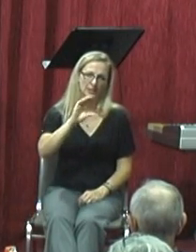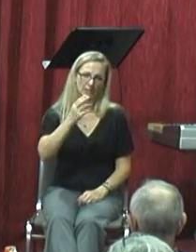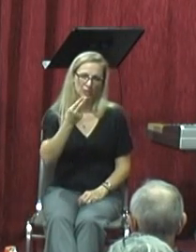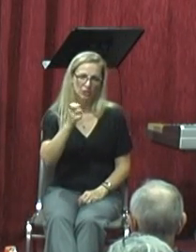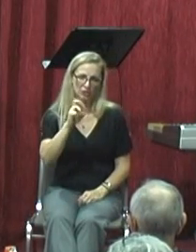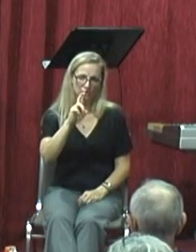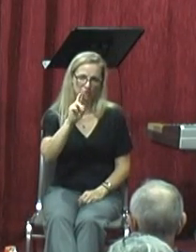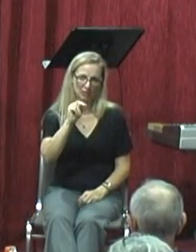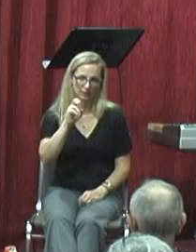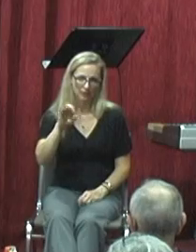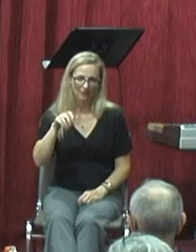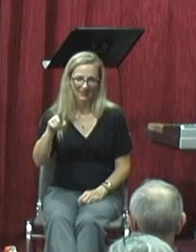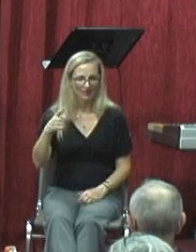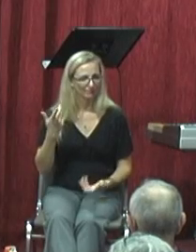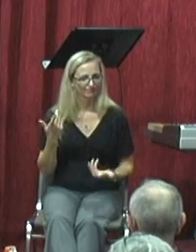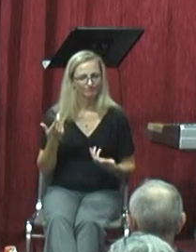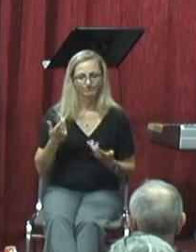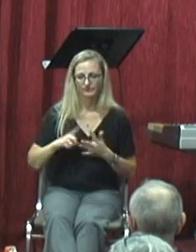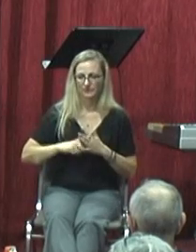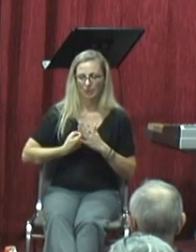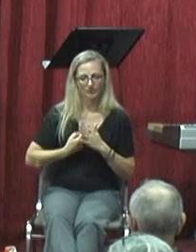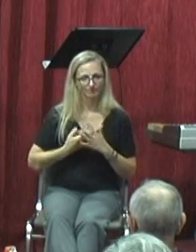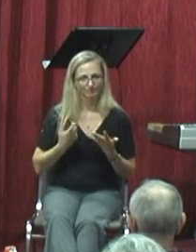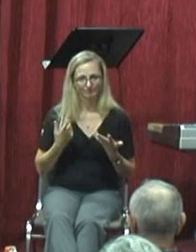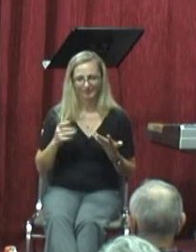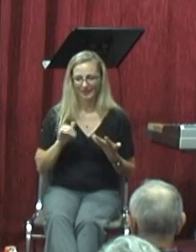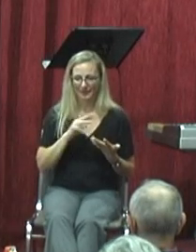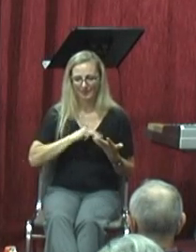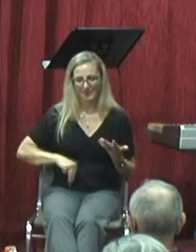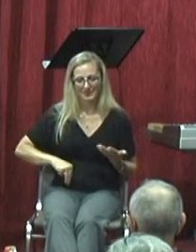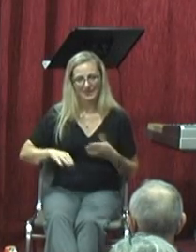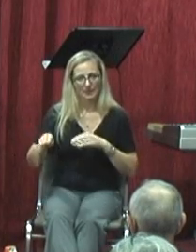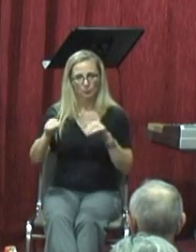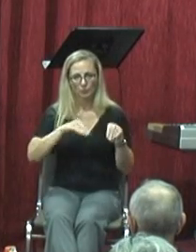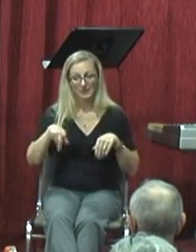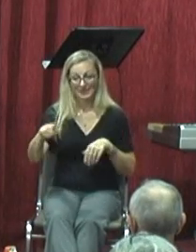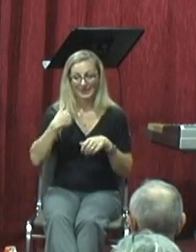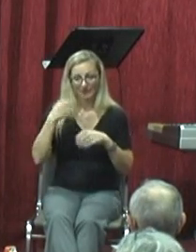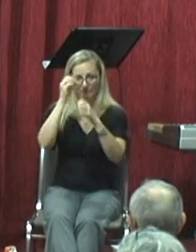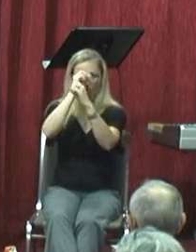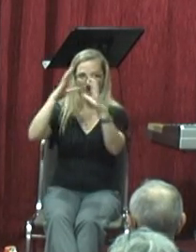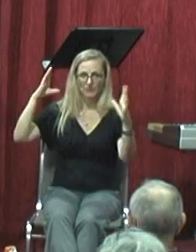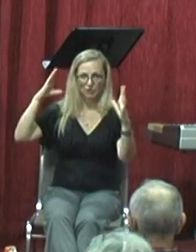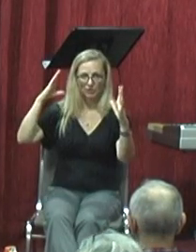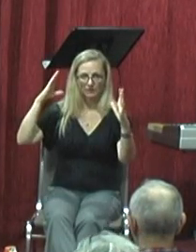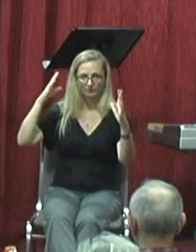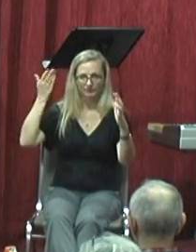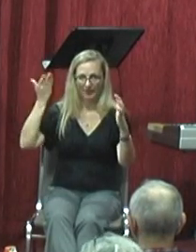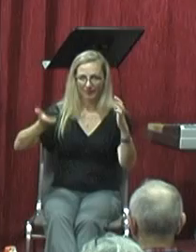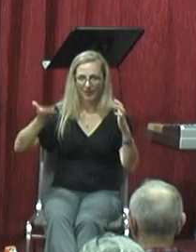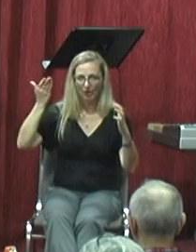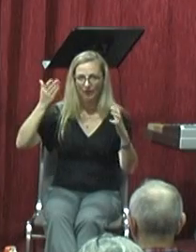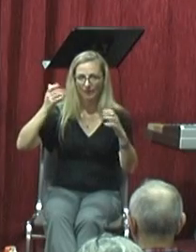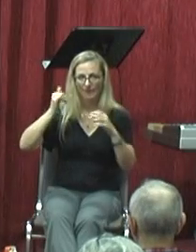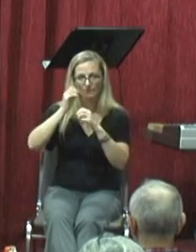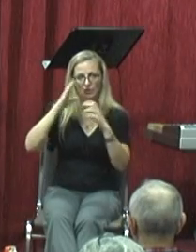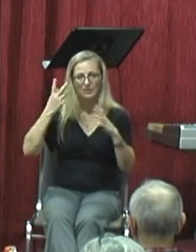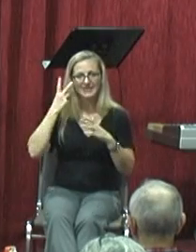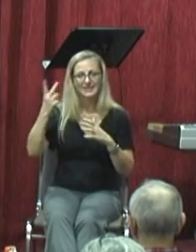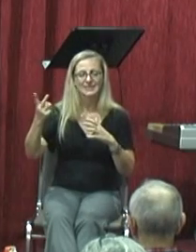he was a pioneer of the Messianic movement. He had a vision. And in the vision, he saw the